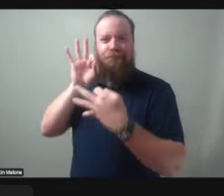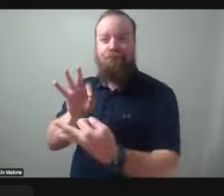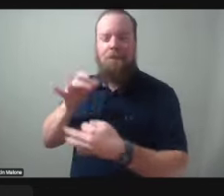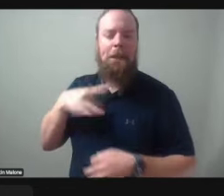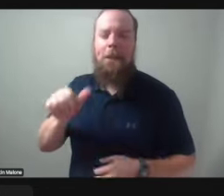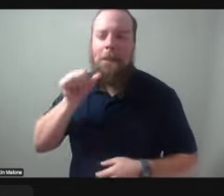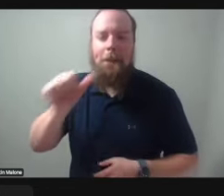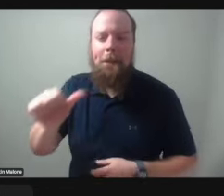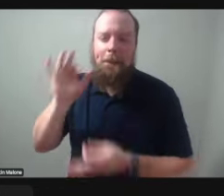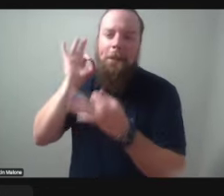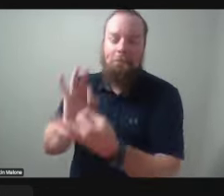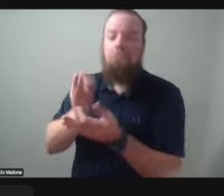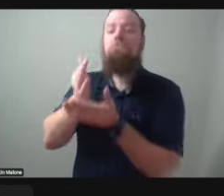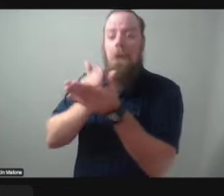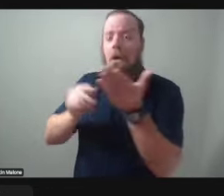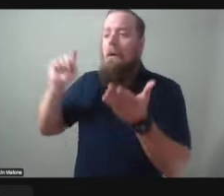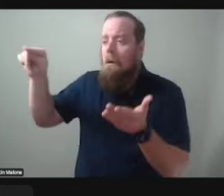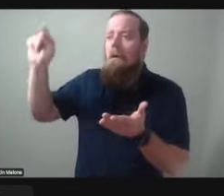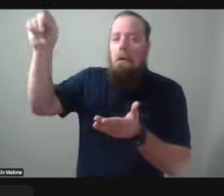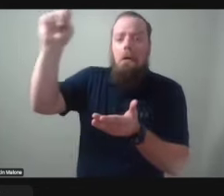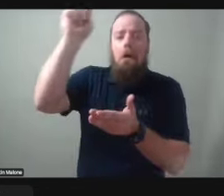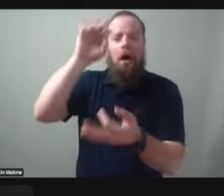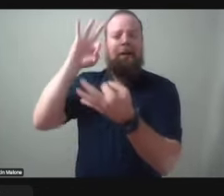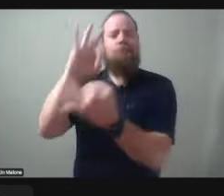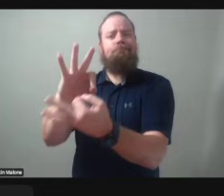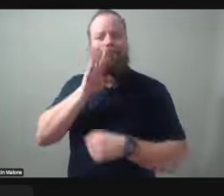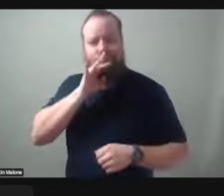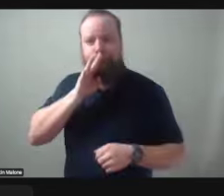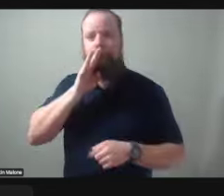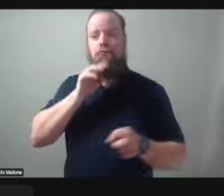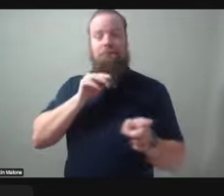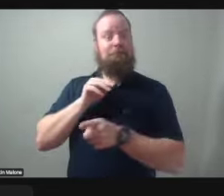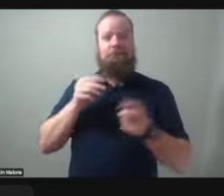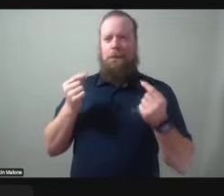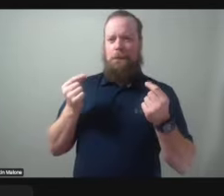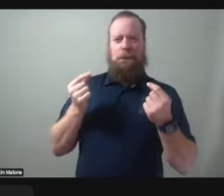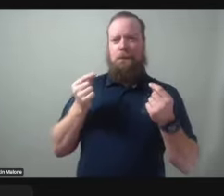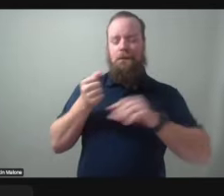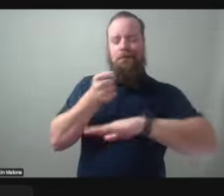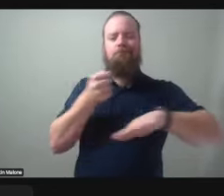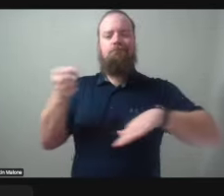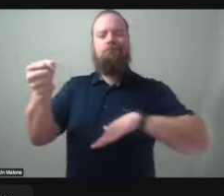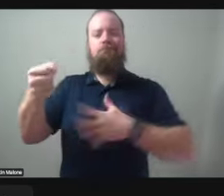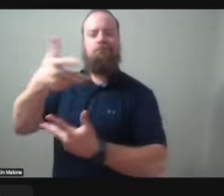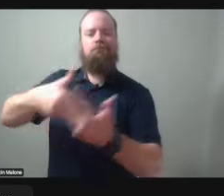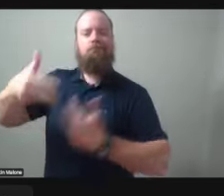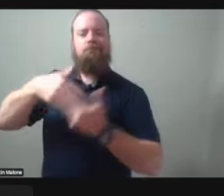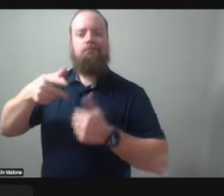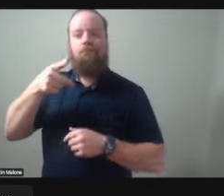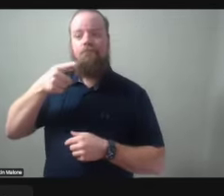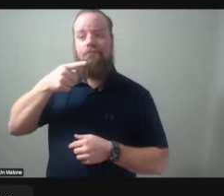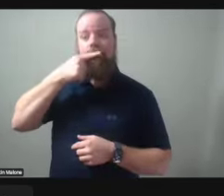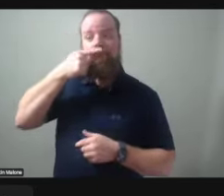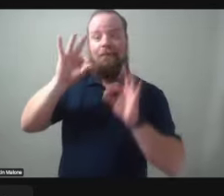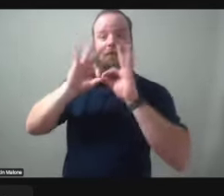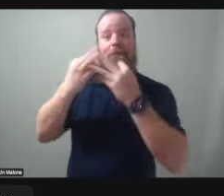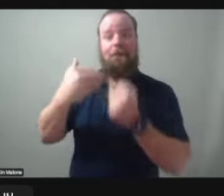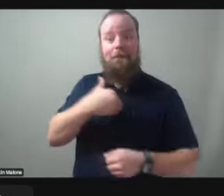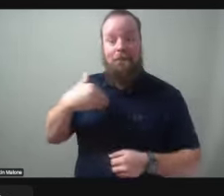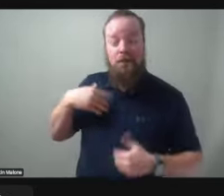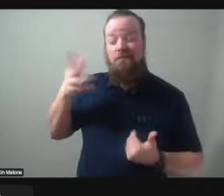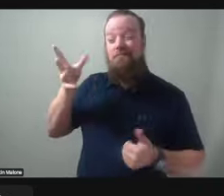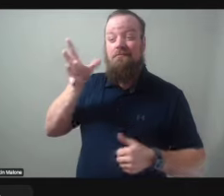have to have speech therapy or something. And the last group is a group of CODAs with an experience much like myself, where they do